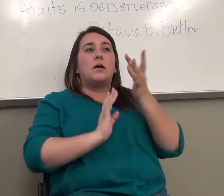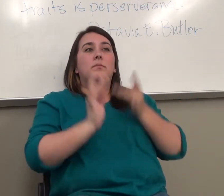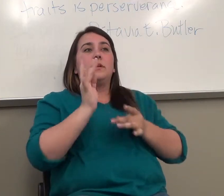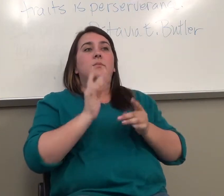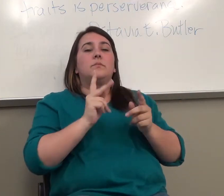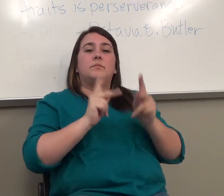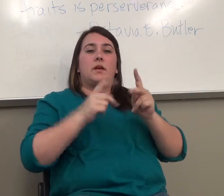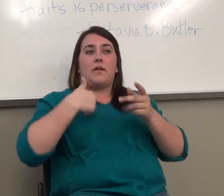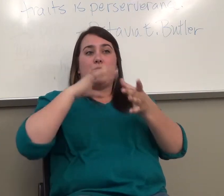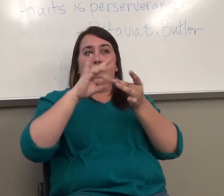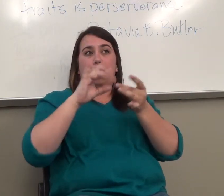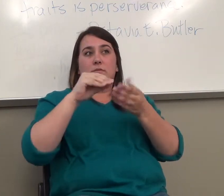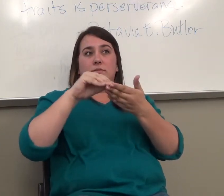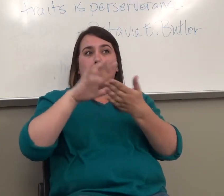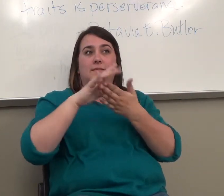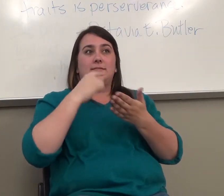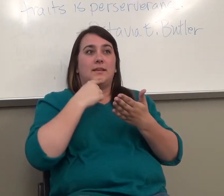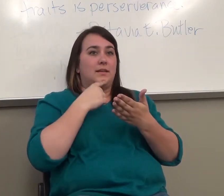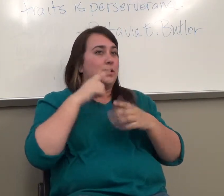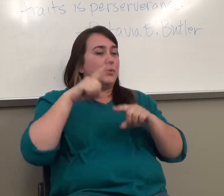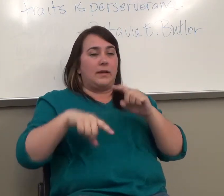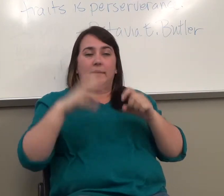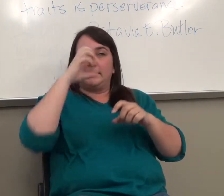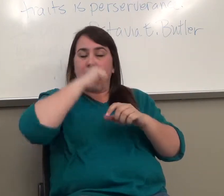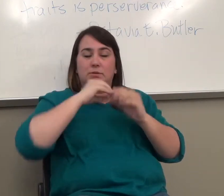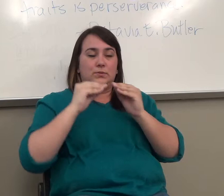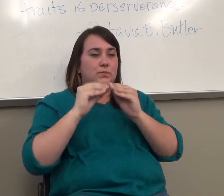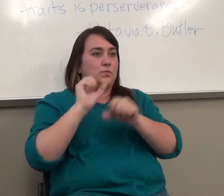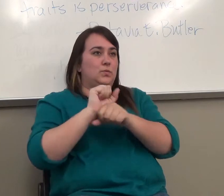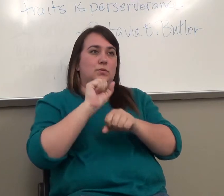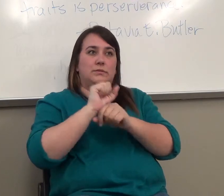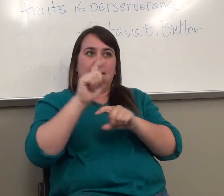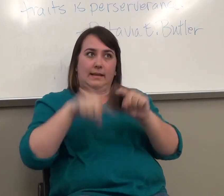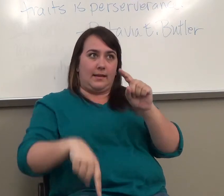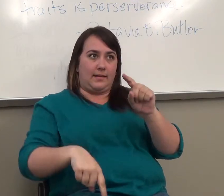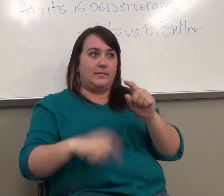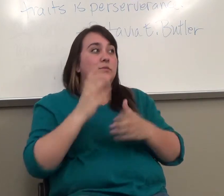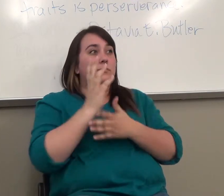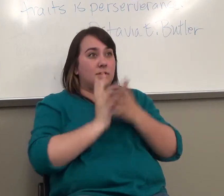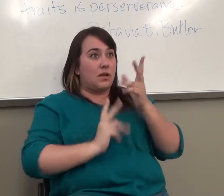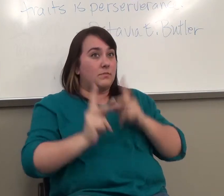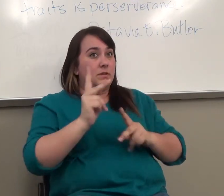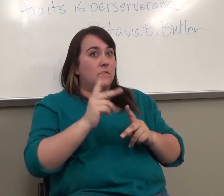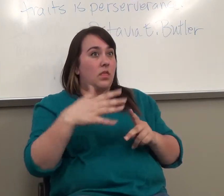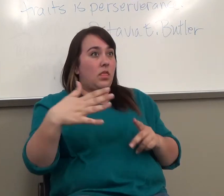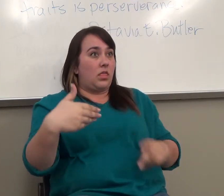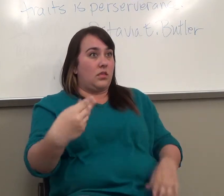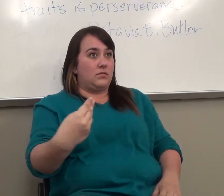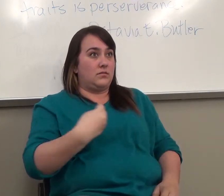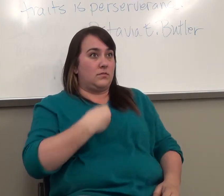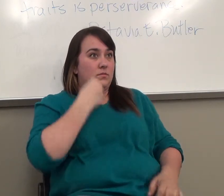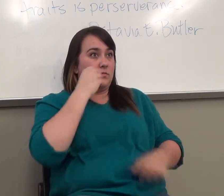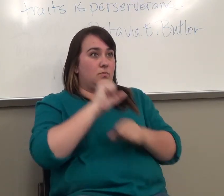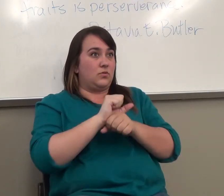that says you can't miss any more work, okay? Because there are some people from whom I have not yet seen a homework assignment,